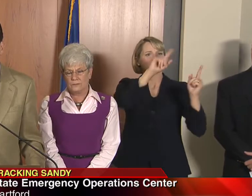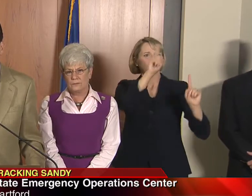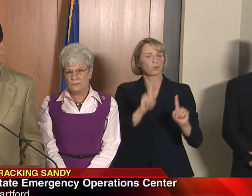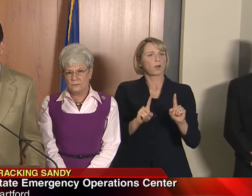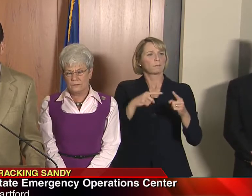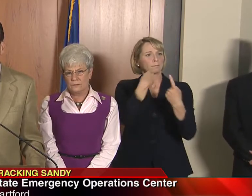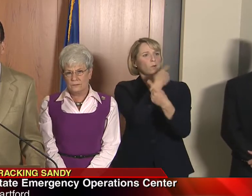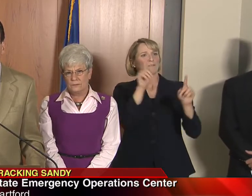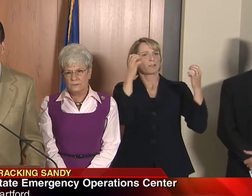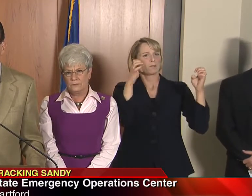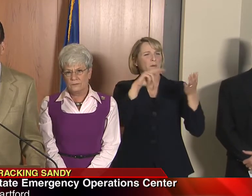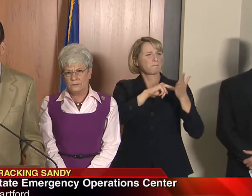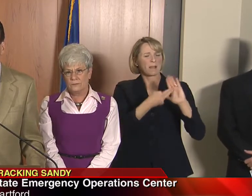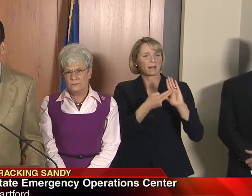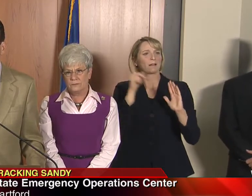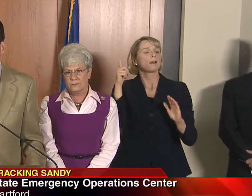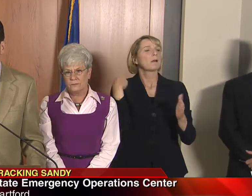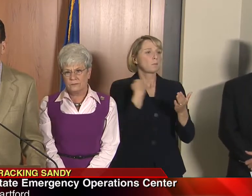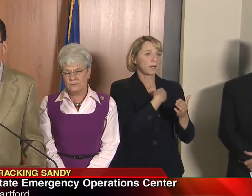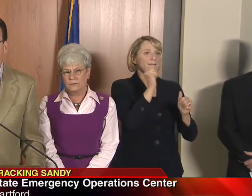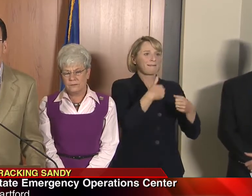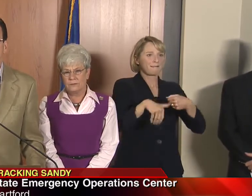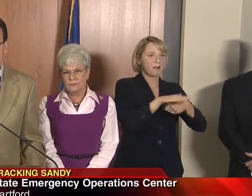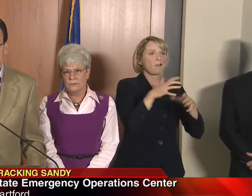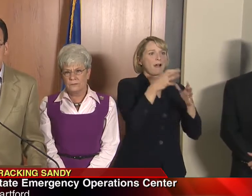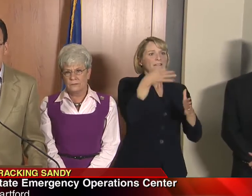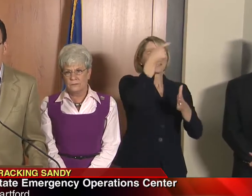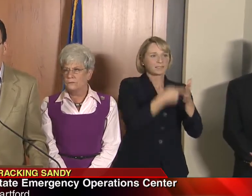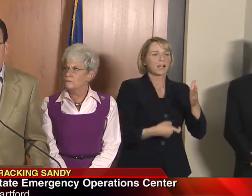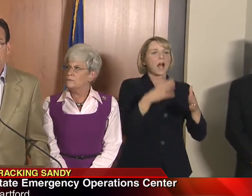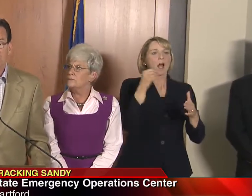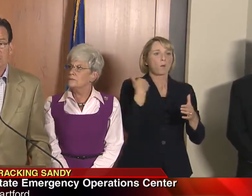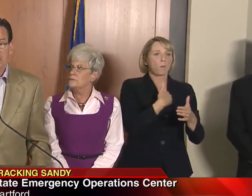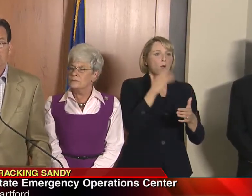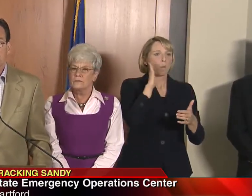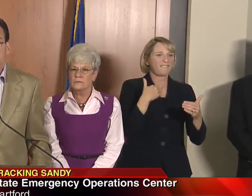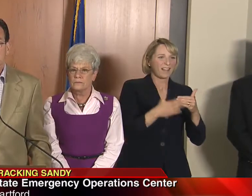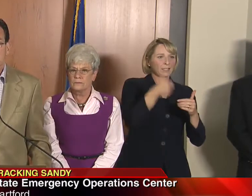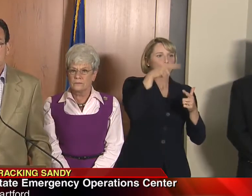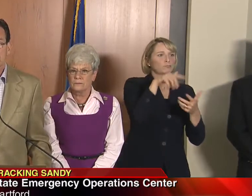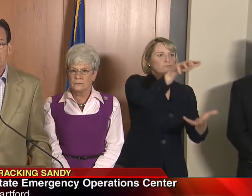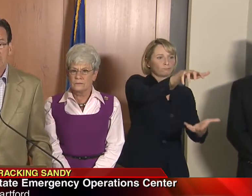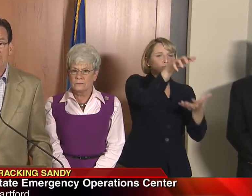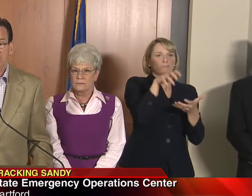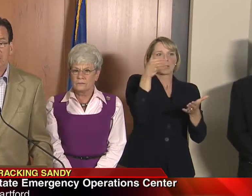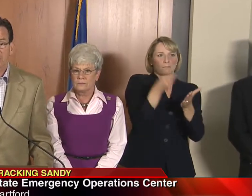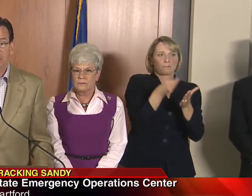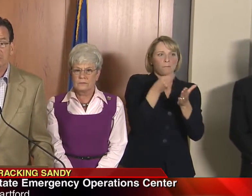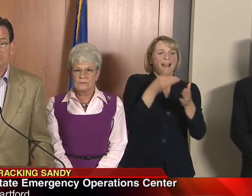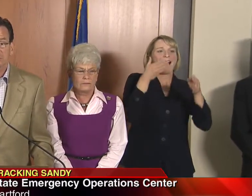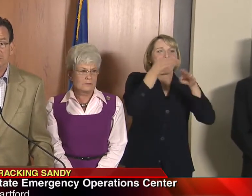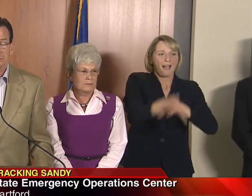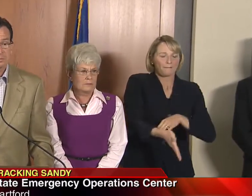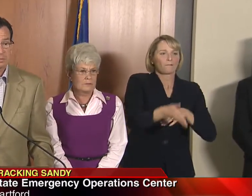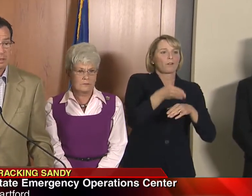certain charges and expenses and, quite frankly, makes it easier to move into the full declaration after